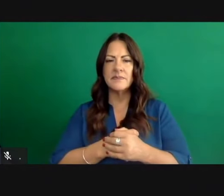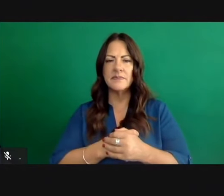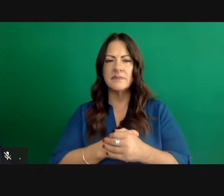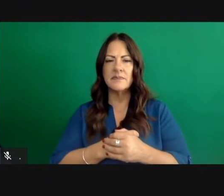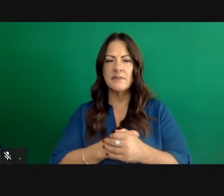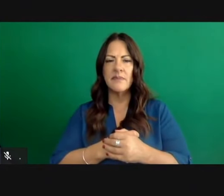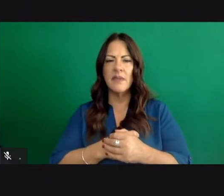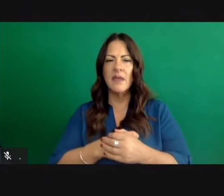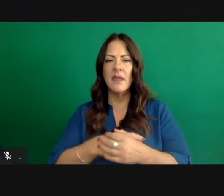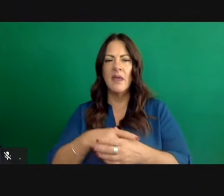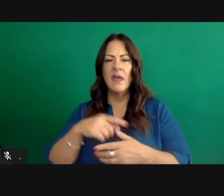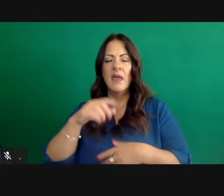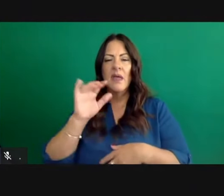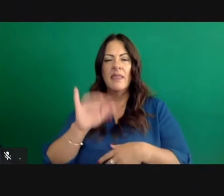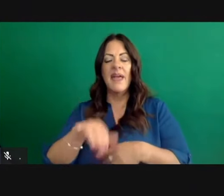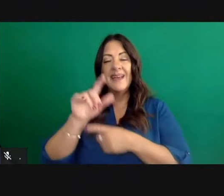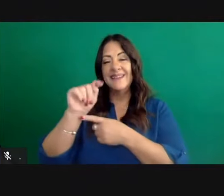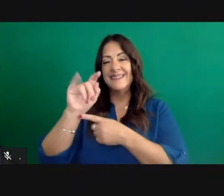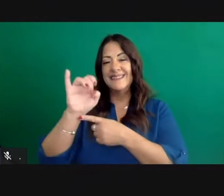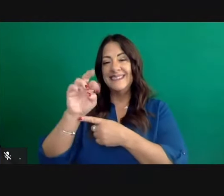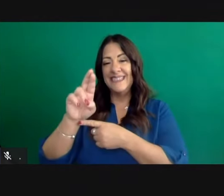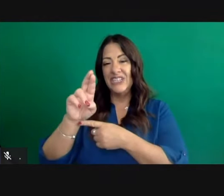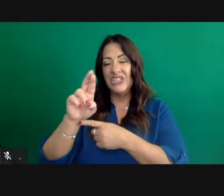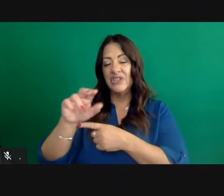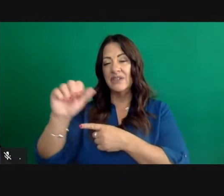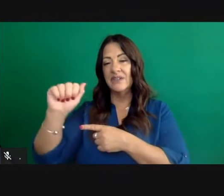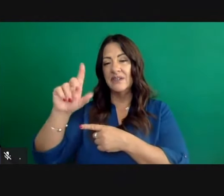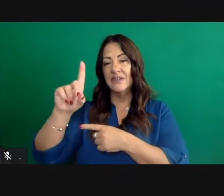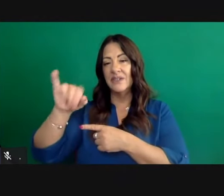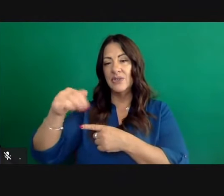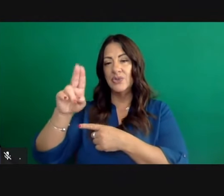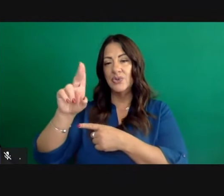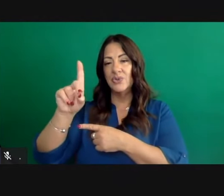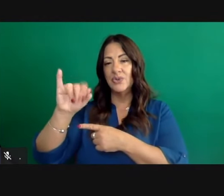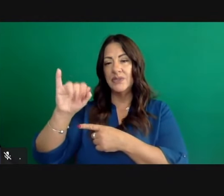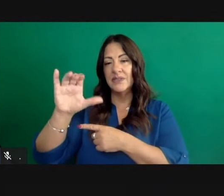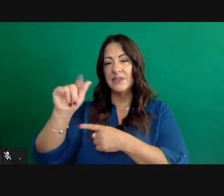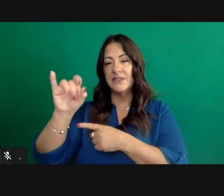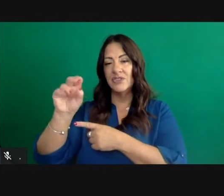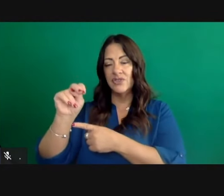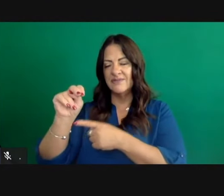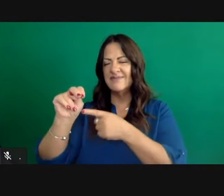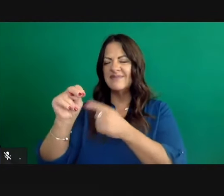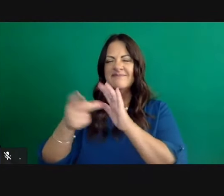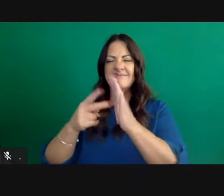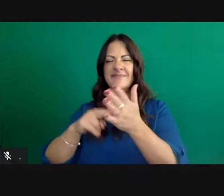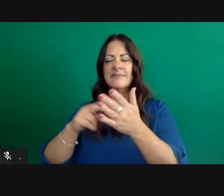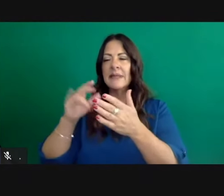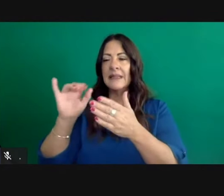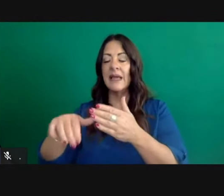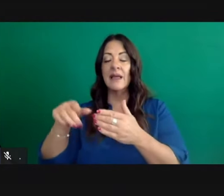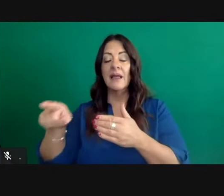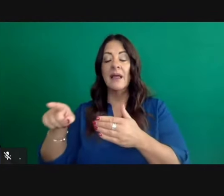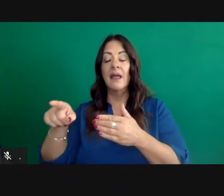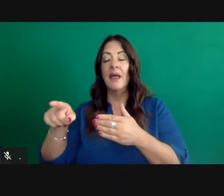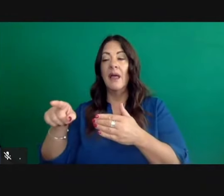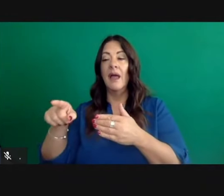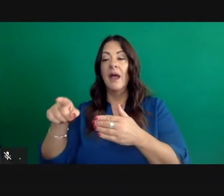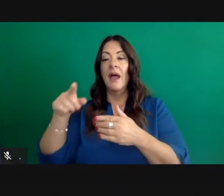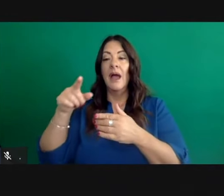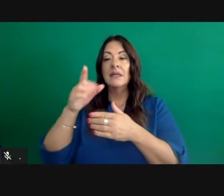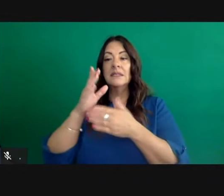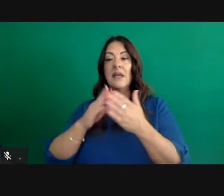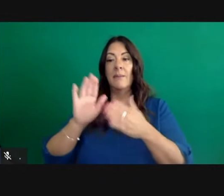adjudication status that you mentioned, really what we're looking there is the county has asked us to look at